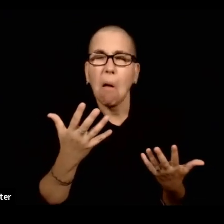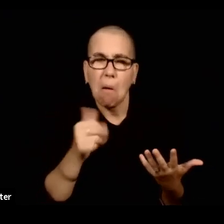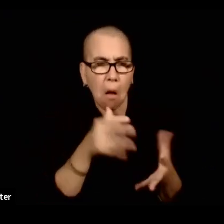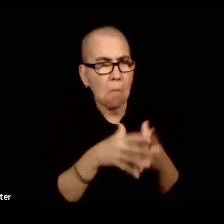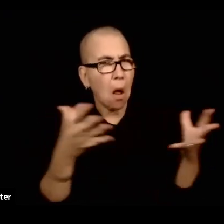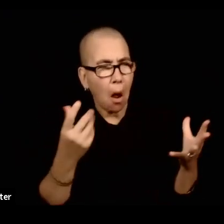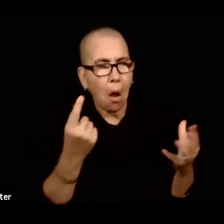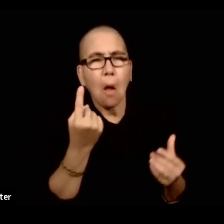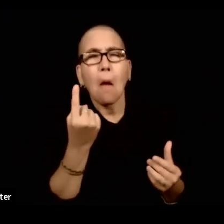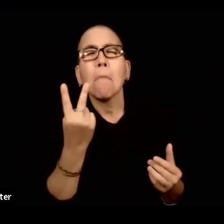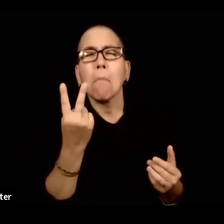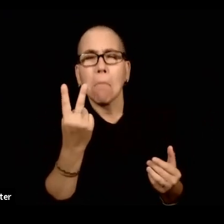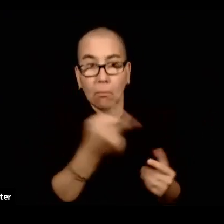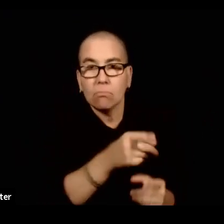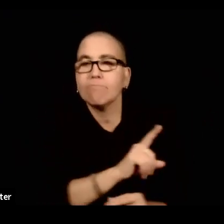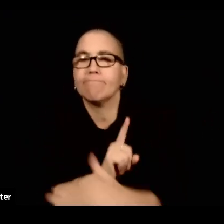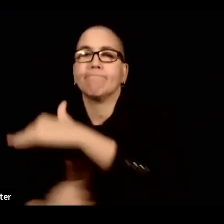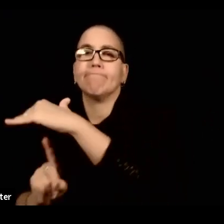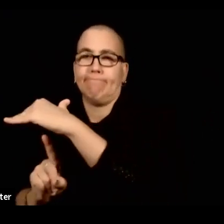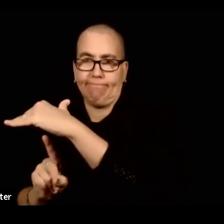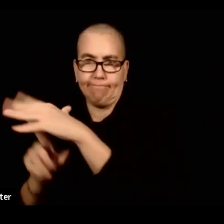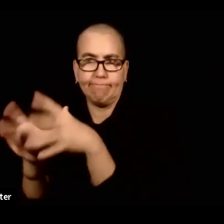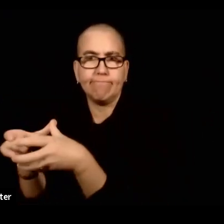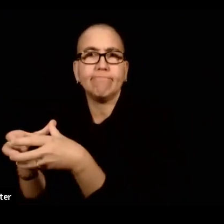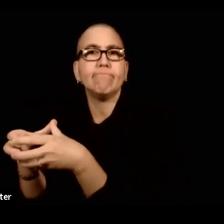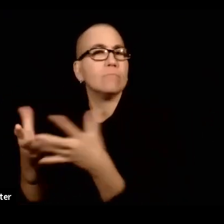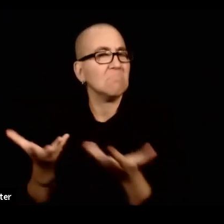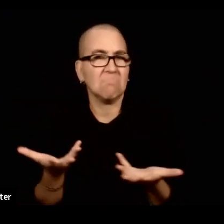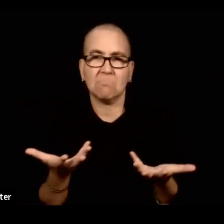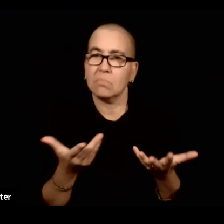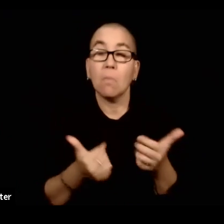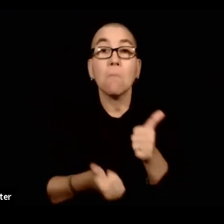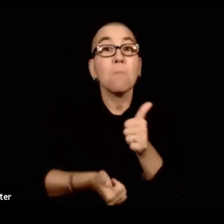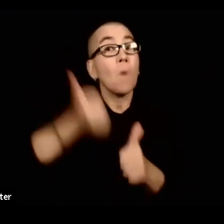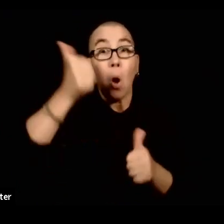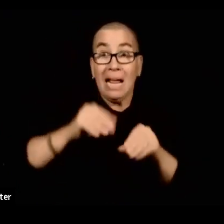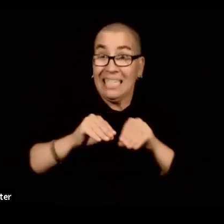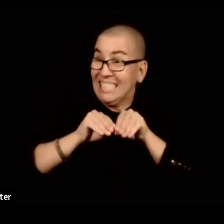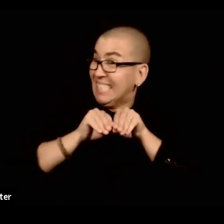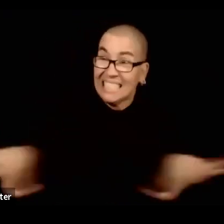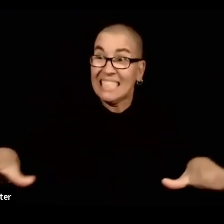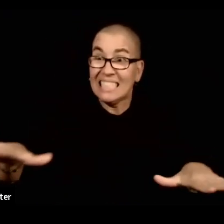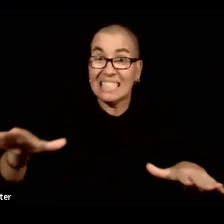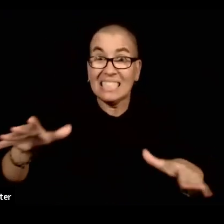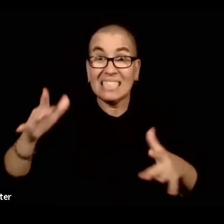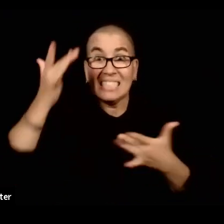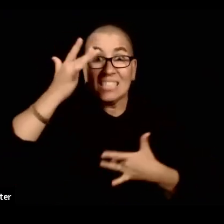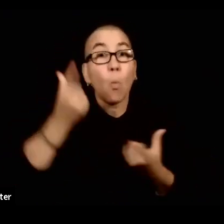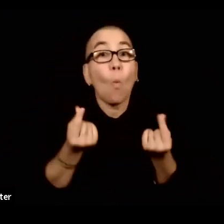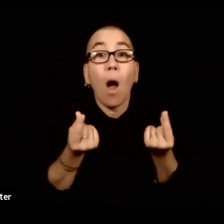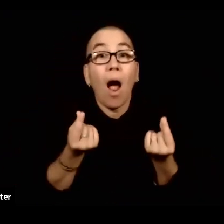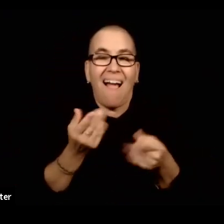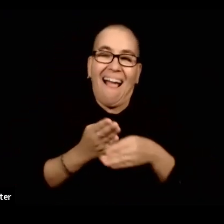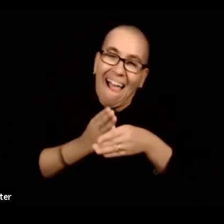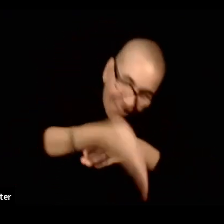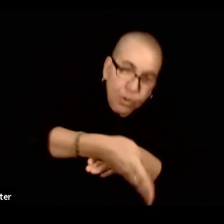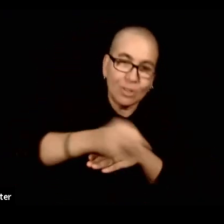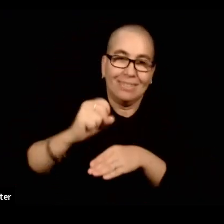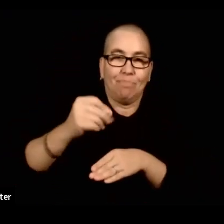transmission that we're seeing has to do with social events sort of following a sporting event. So in other words, a whole team goes